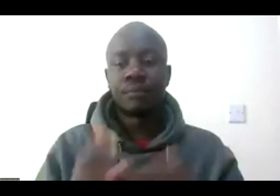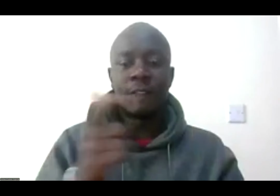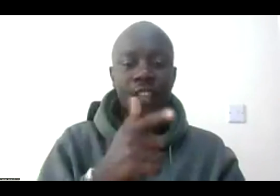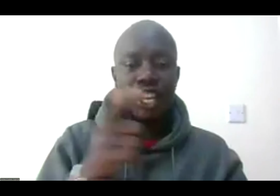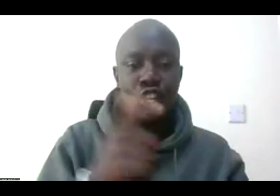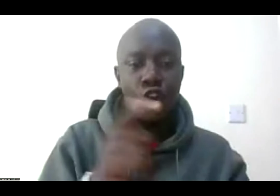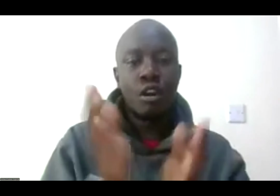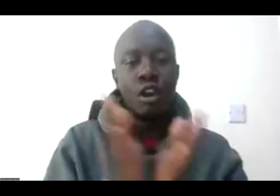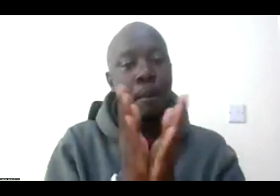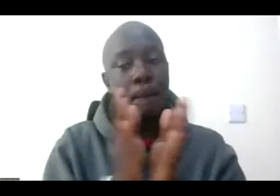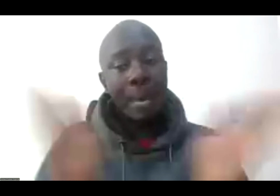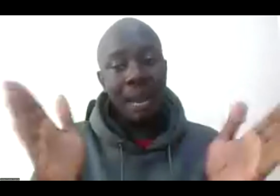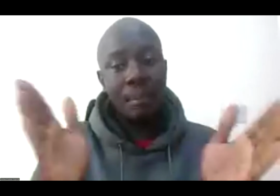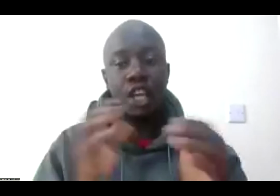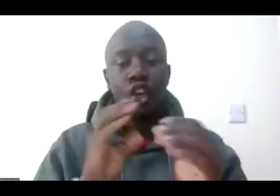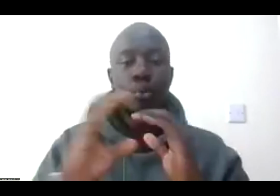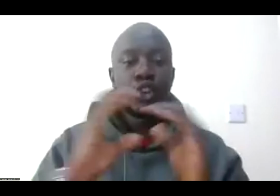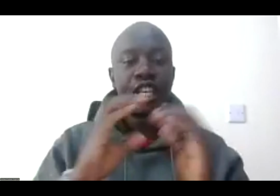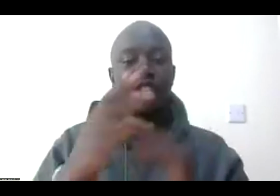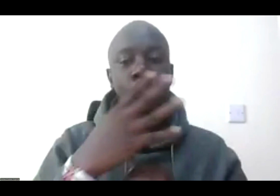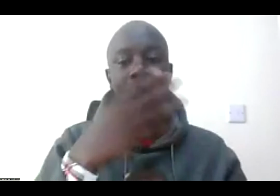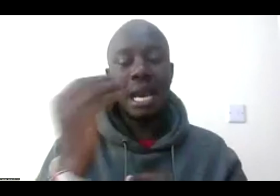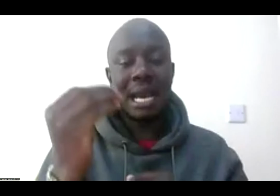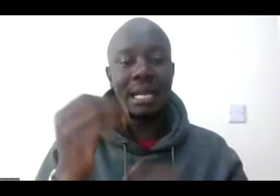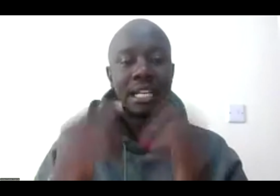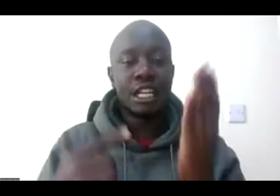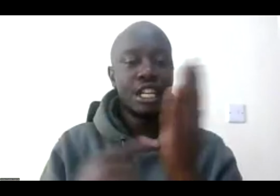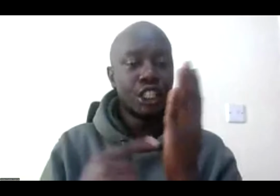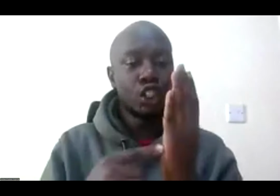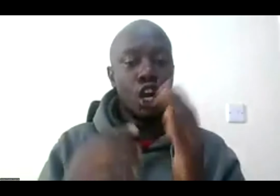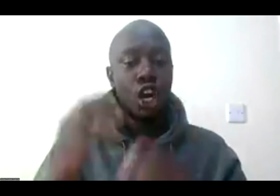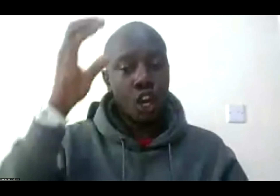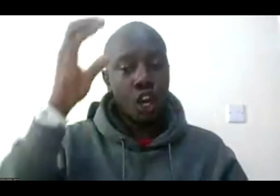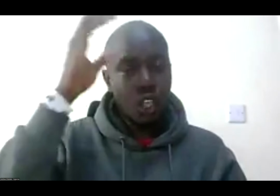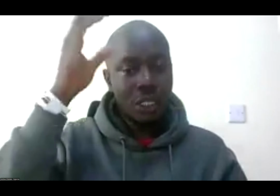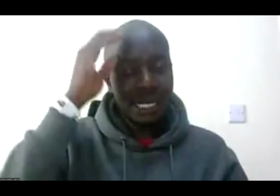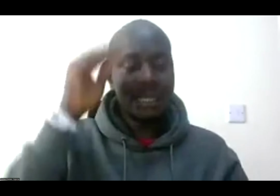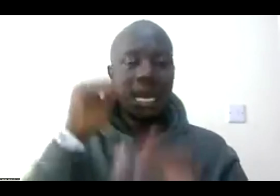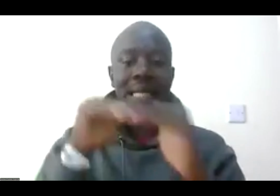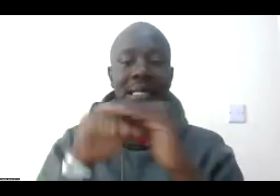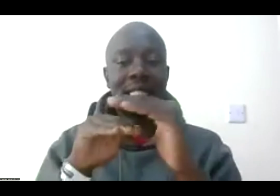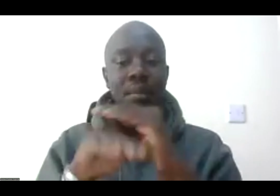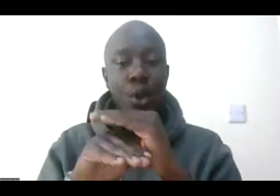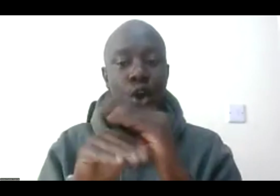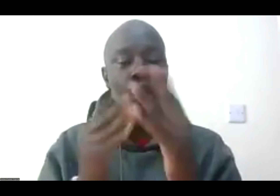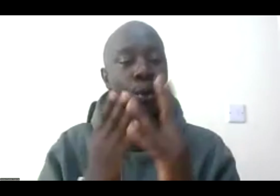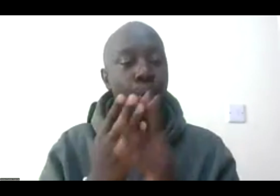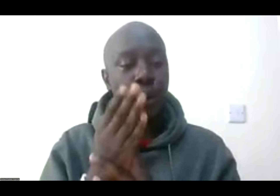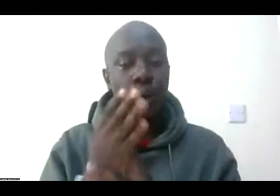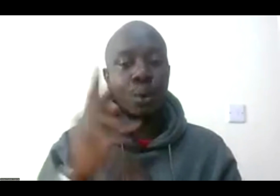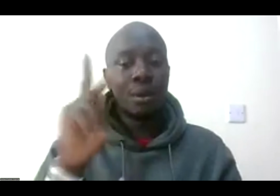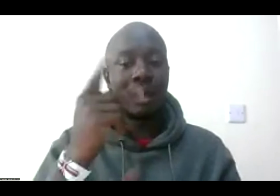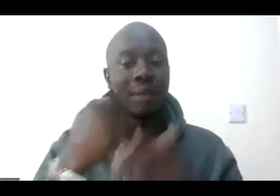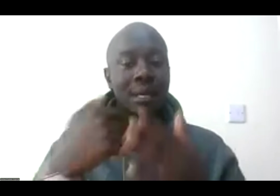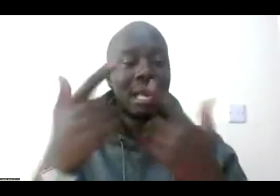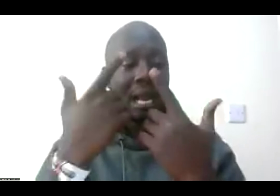solution that makes events, videos, public communications, and technological contents